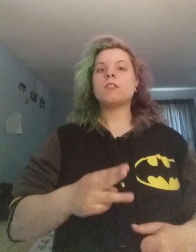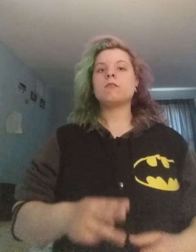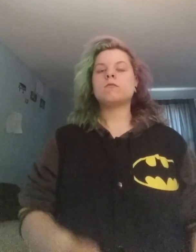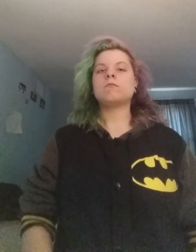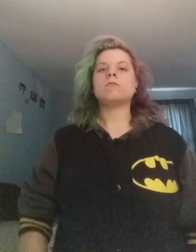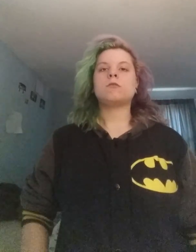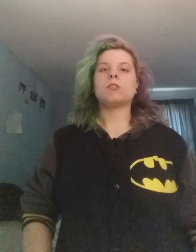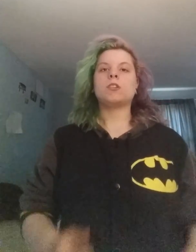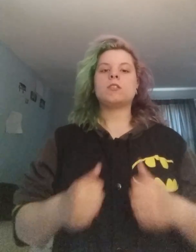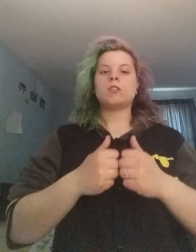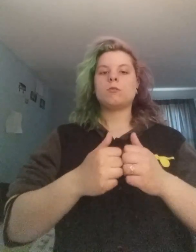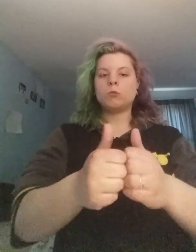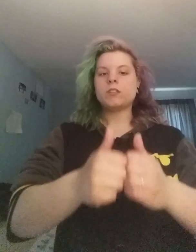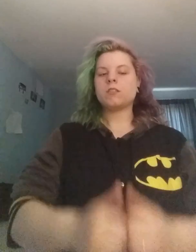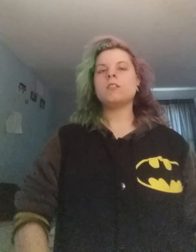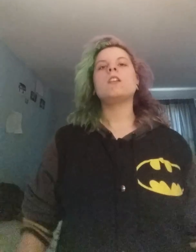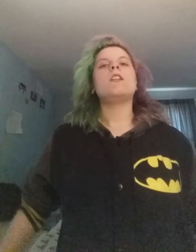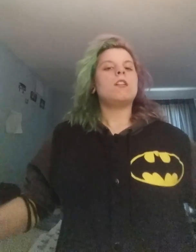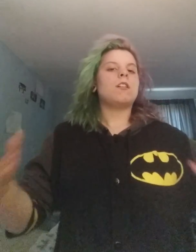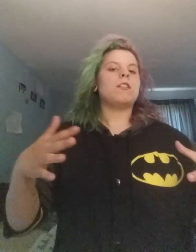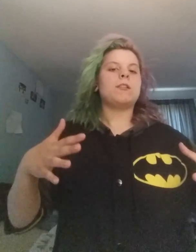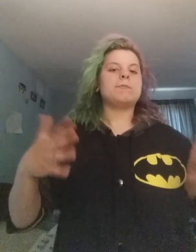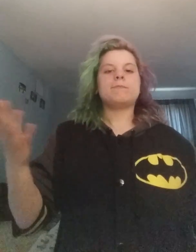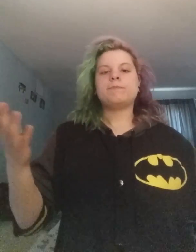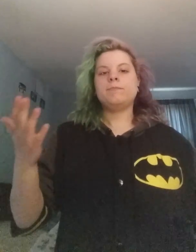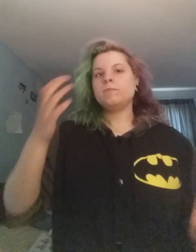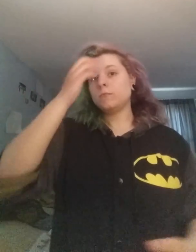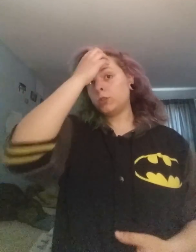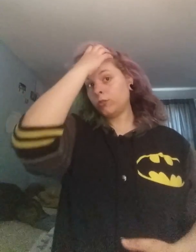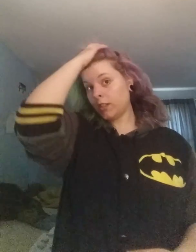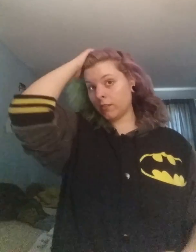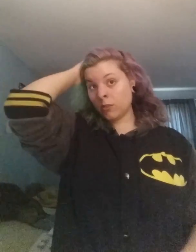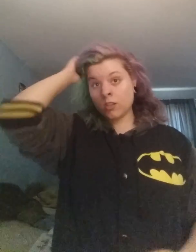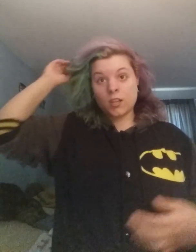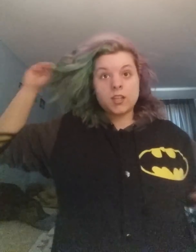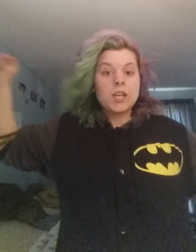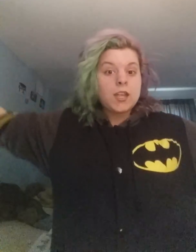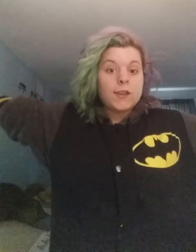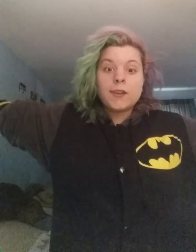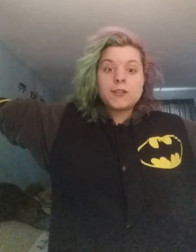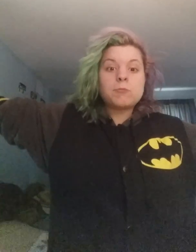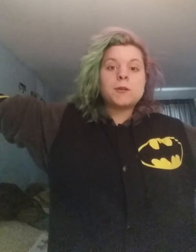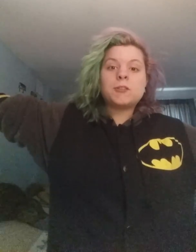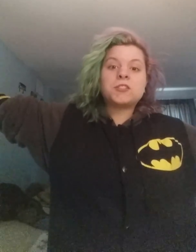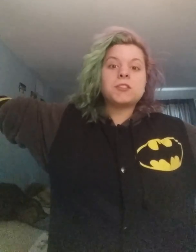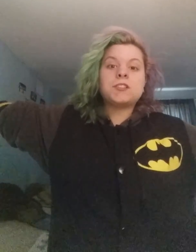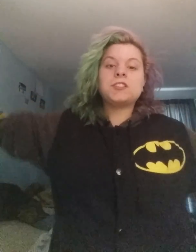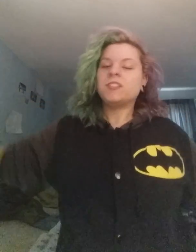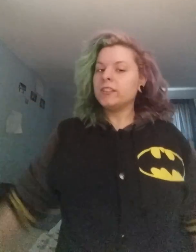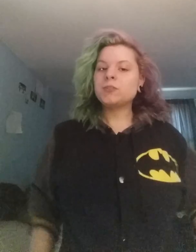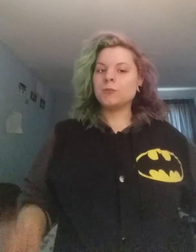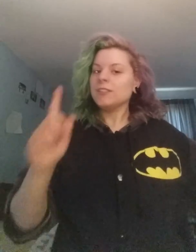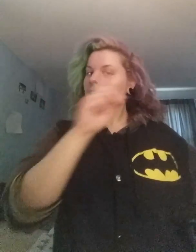or with um so yeah that's pretty much all there is to this one